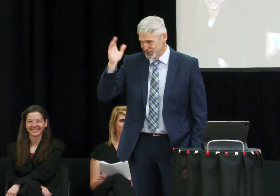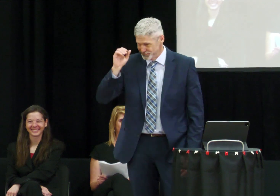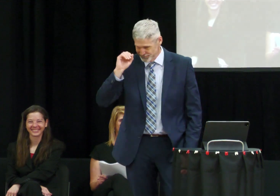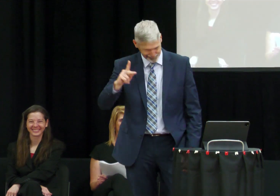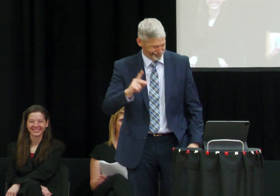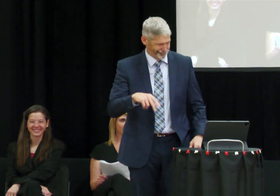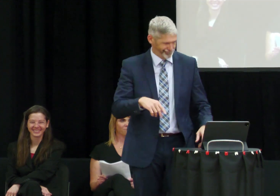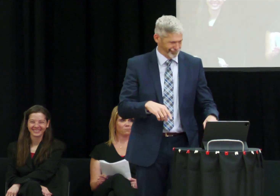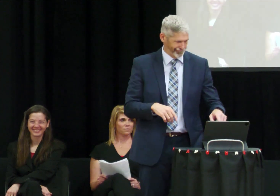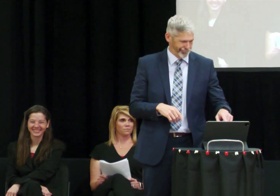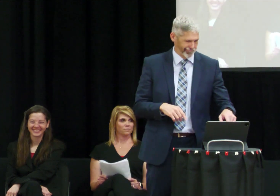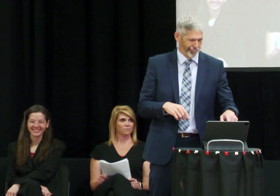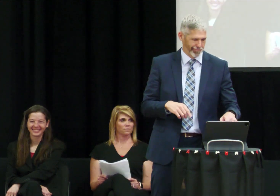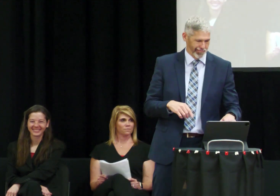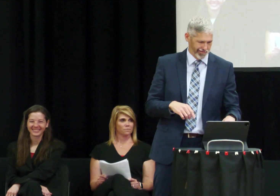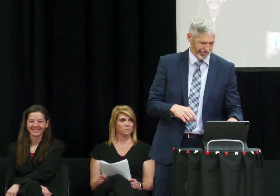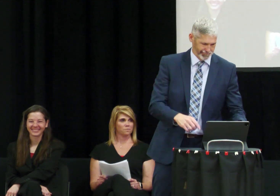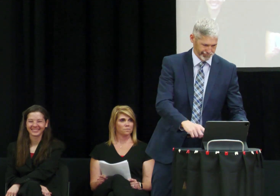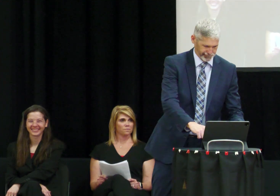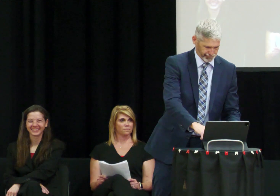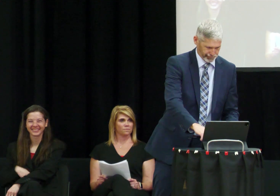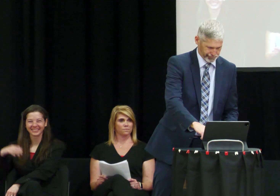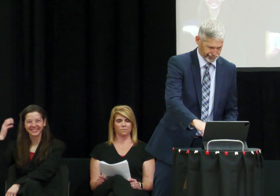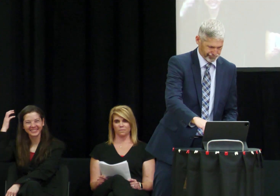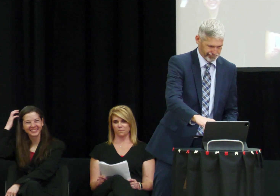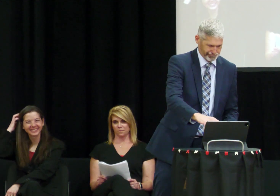And now, the delivery.